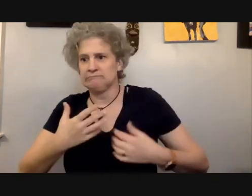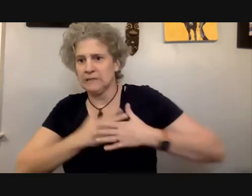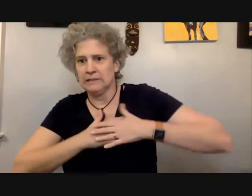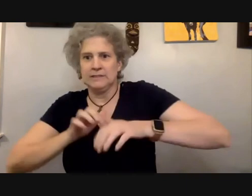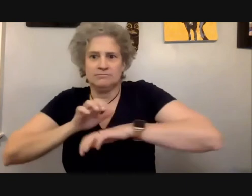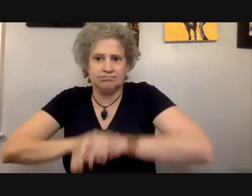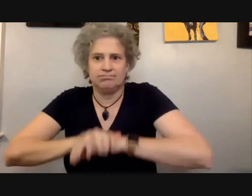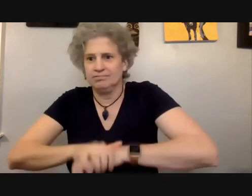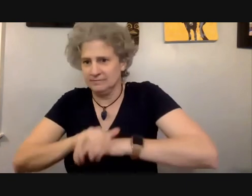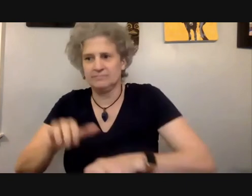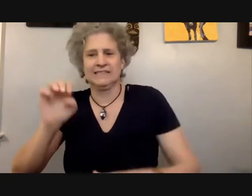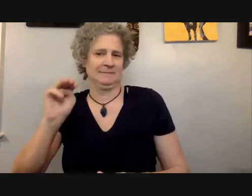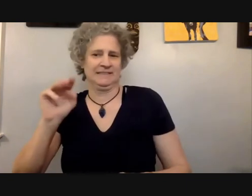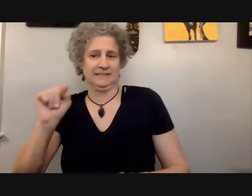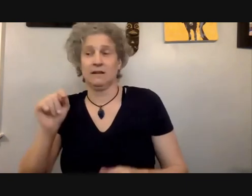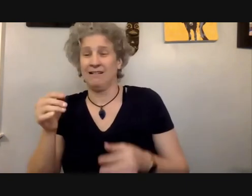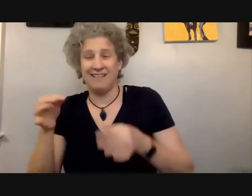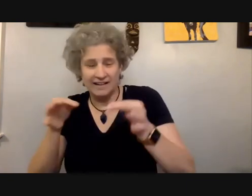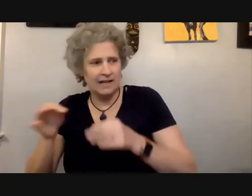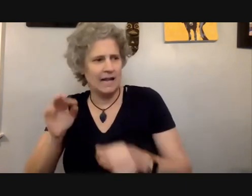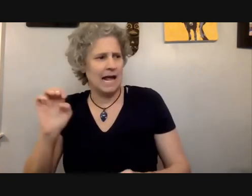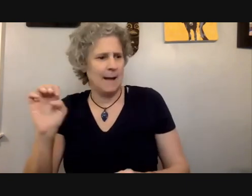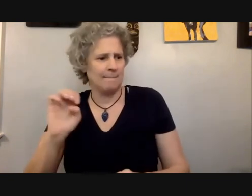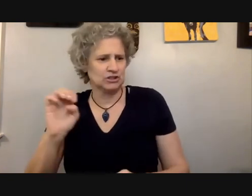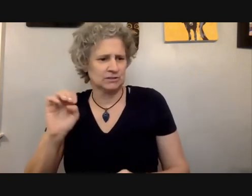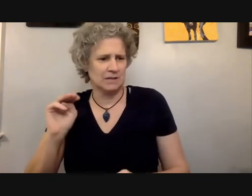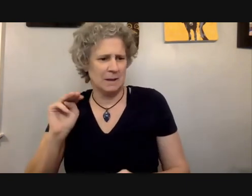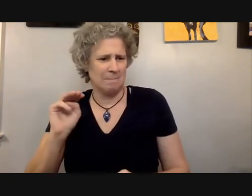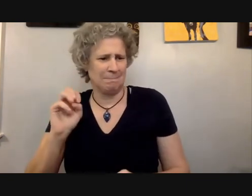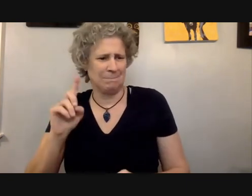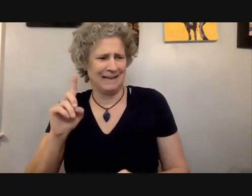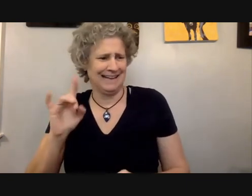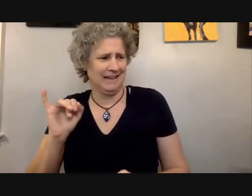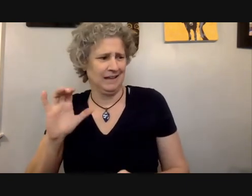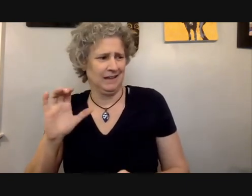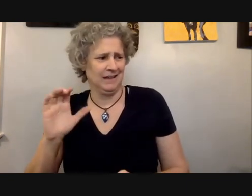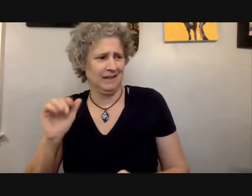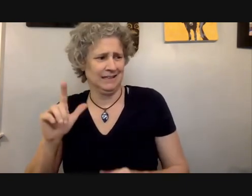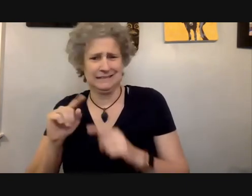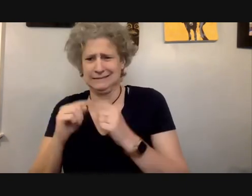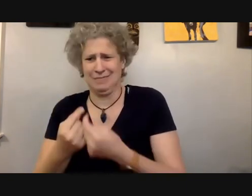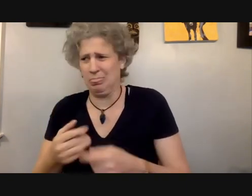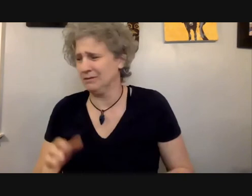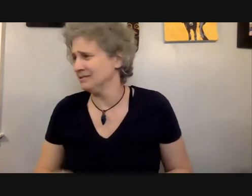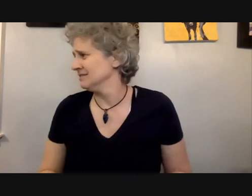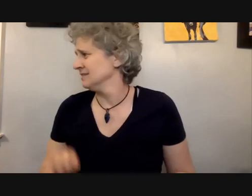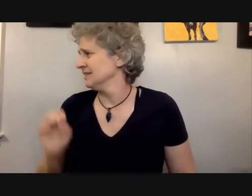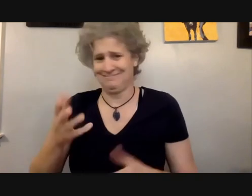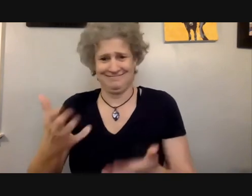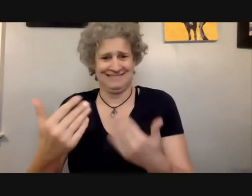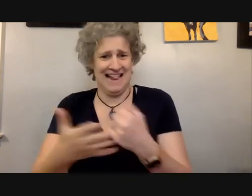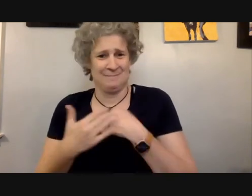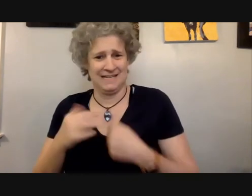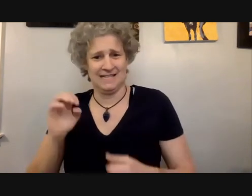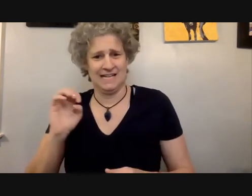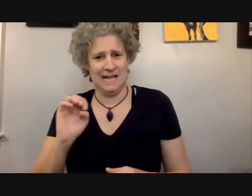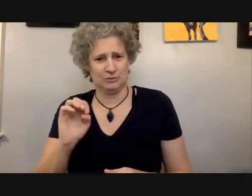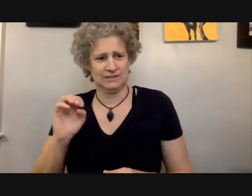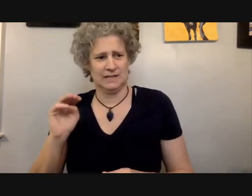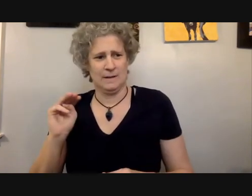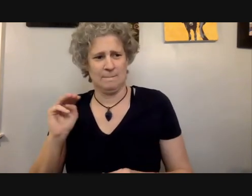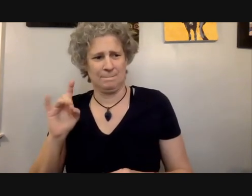Those individuals who arrive on an ambulance and help the first responders. I believe that's an acronym for emergency